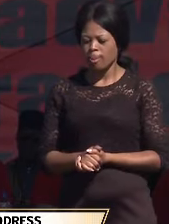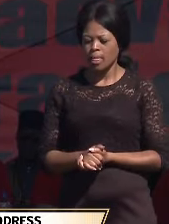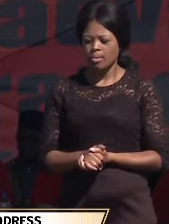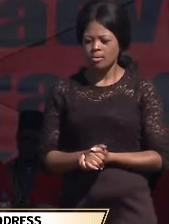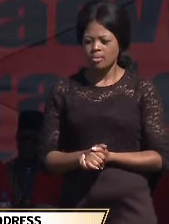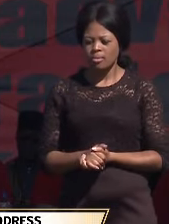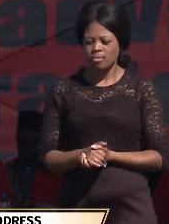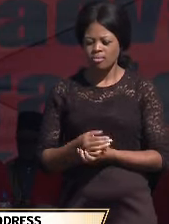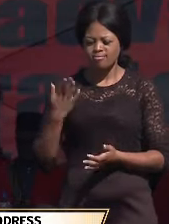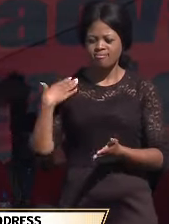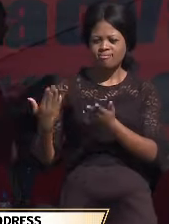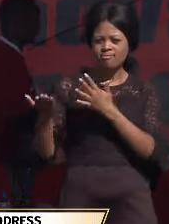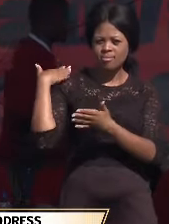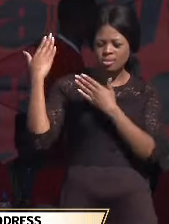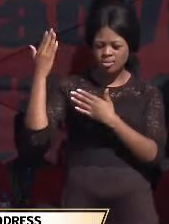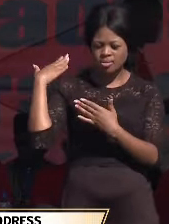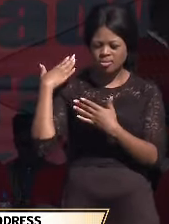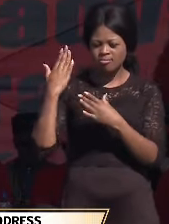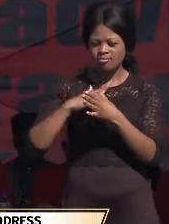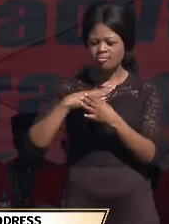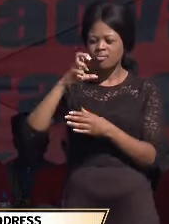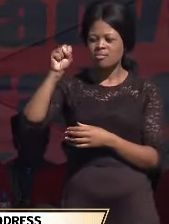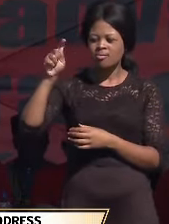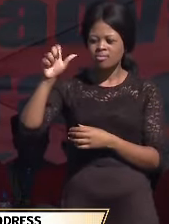What was behind state capture?